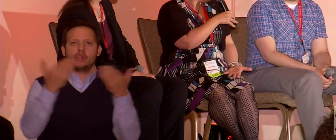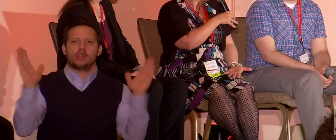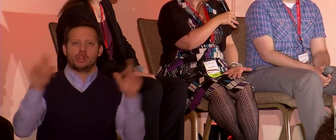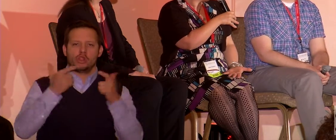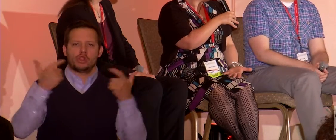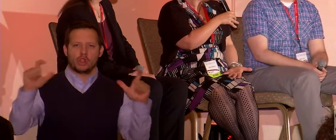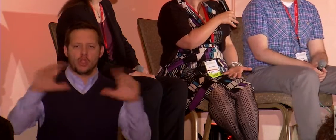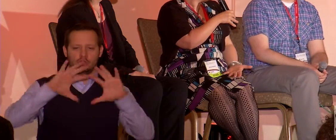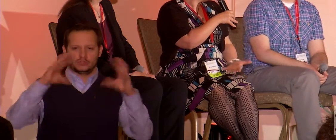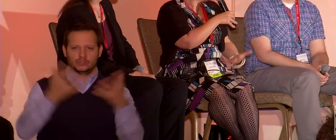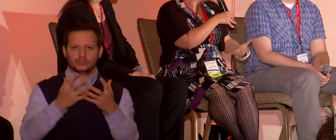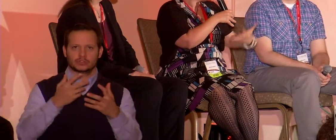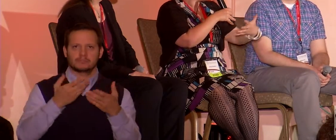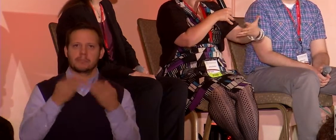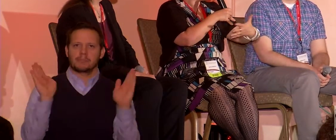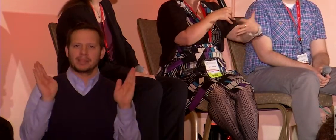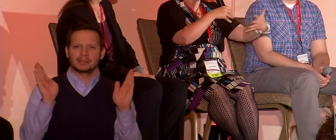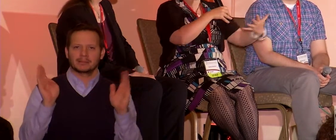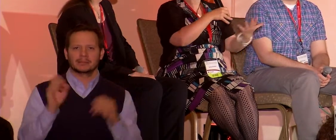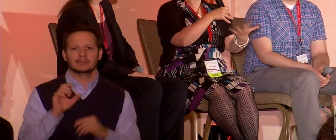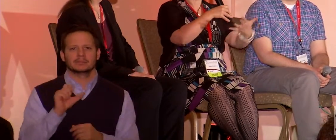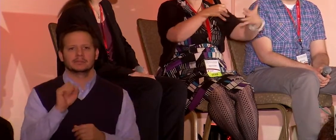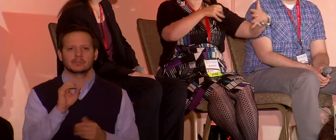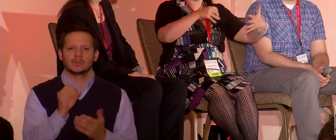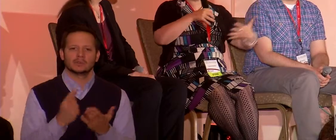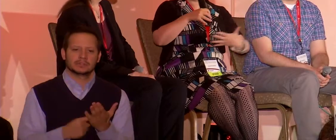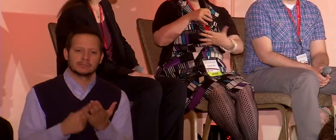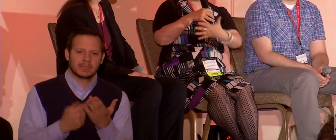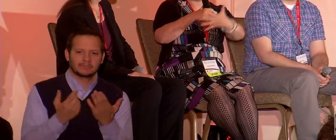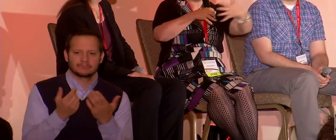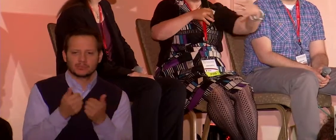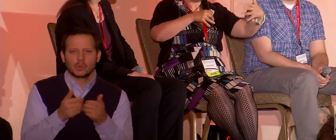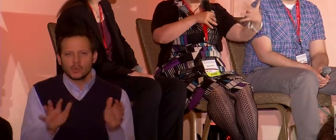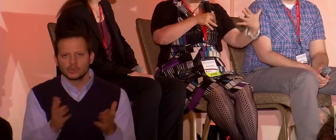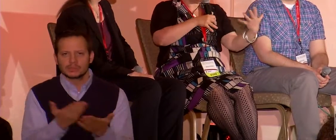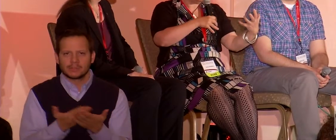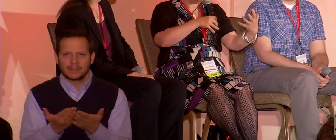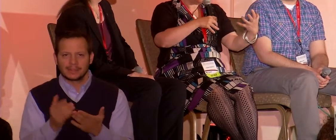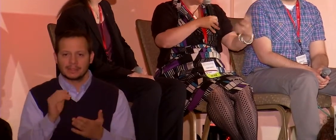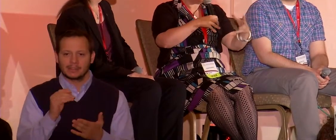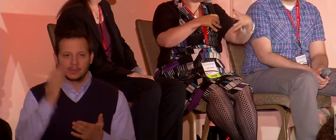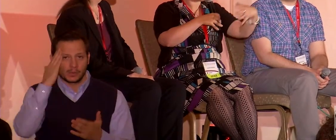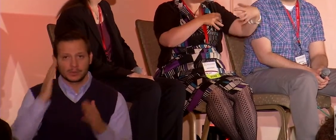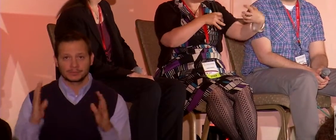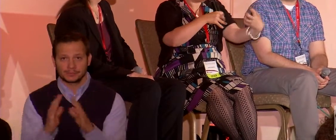when that happens. You know, there is something special when a community is,